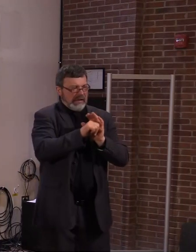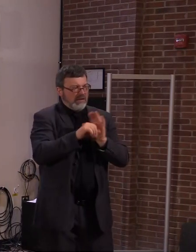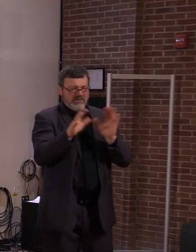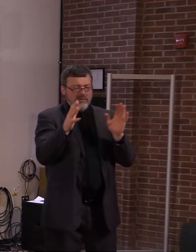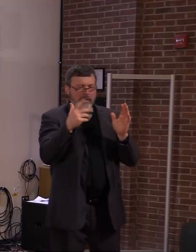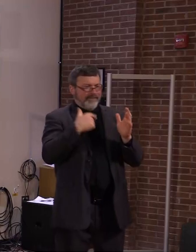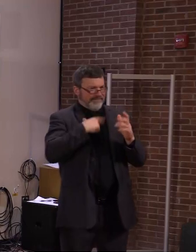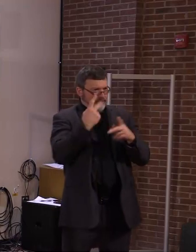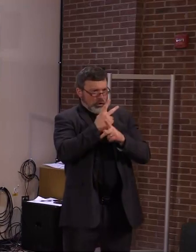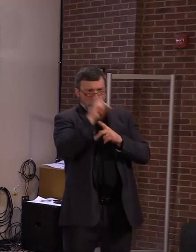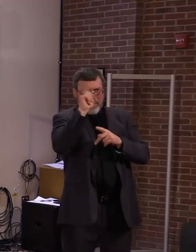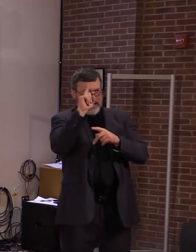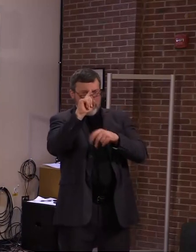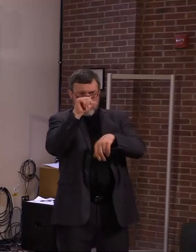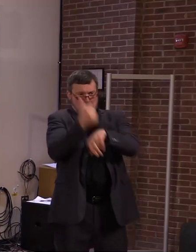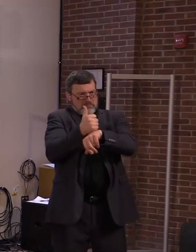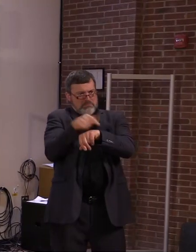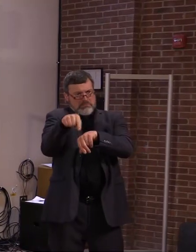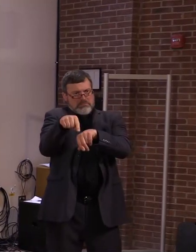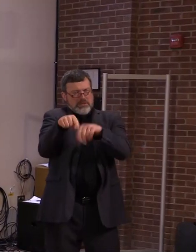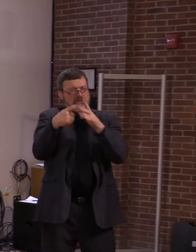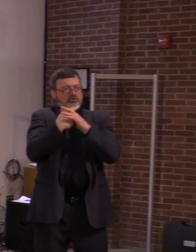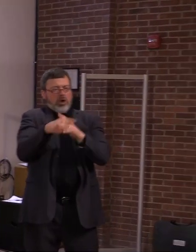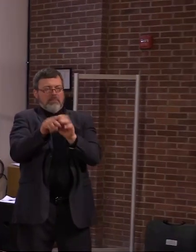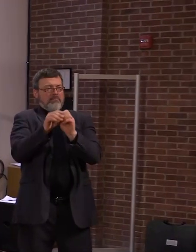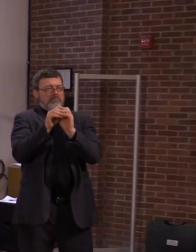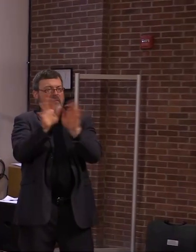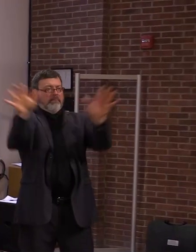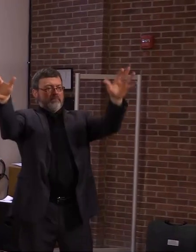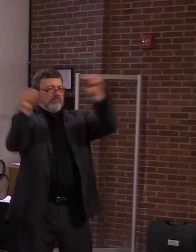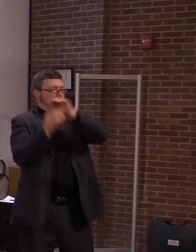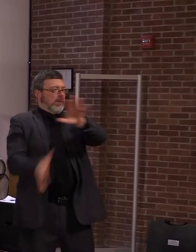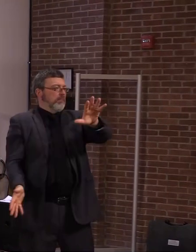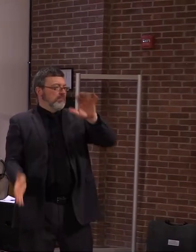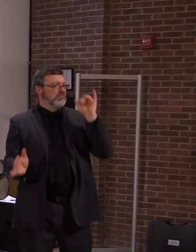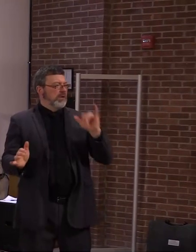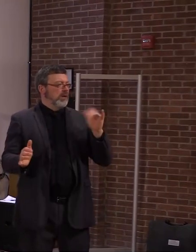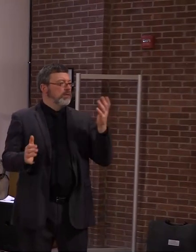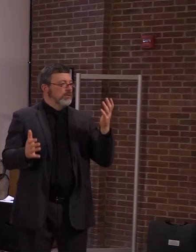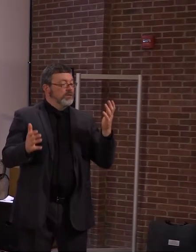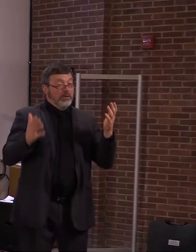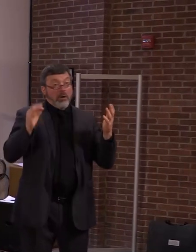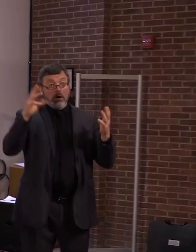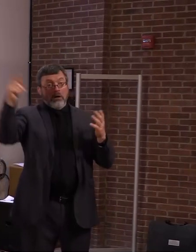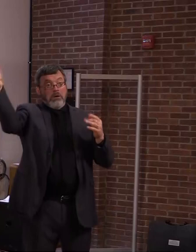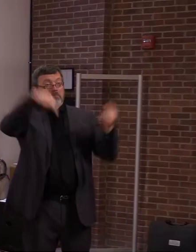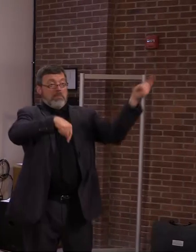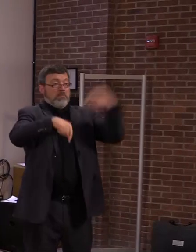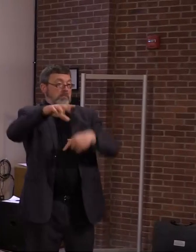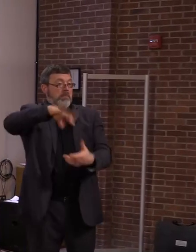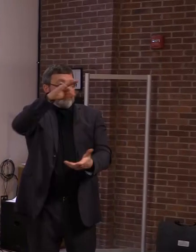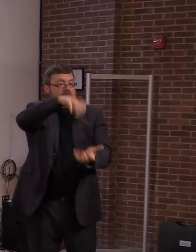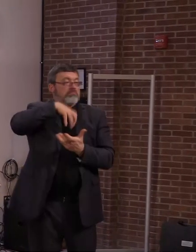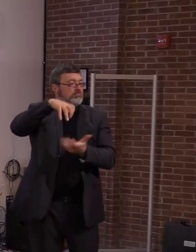point where people could get the tests, come and get the tests, and they would be free.